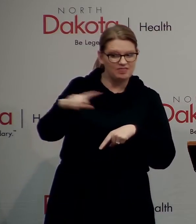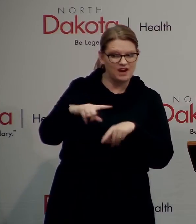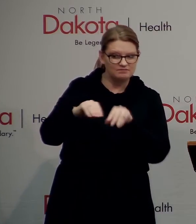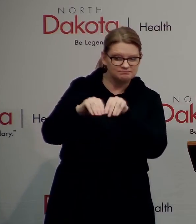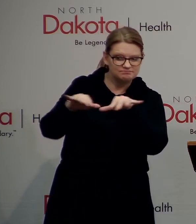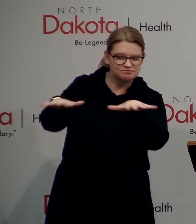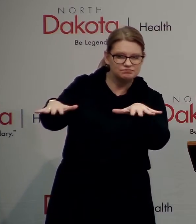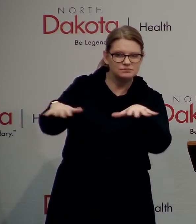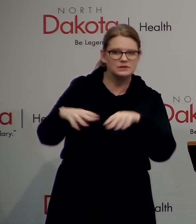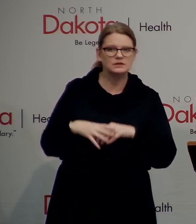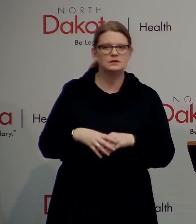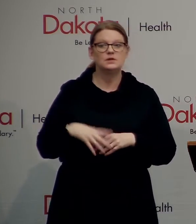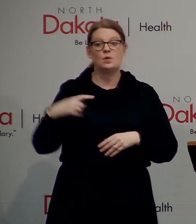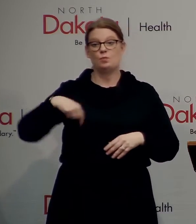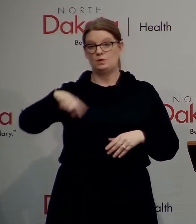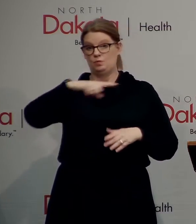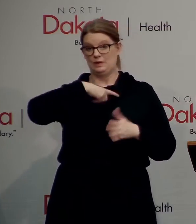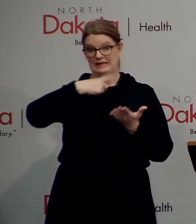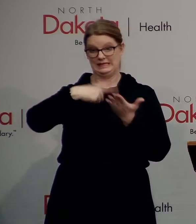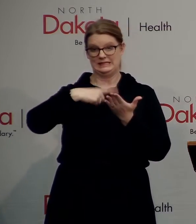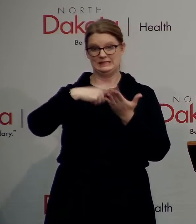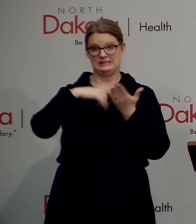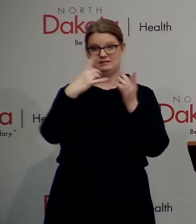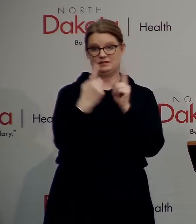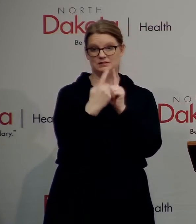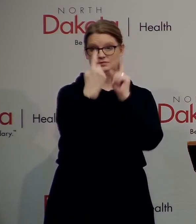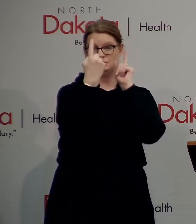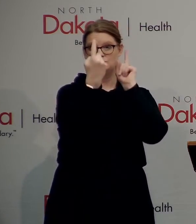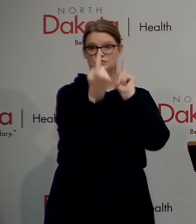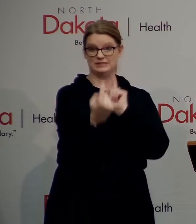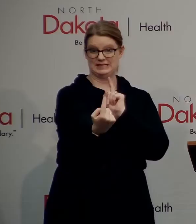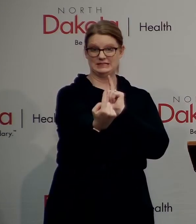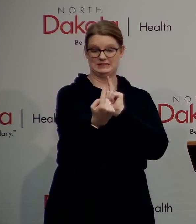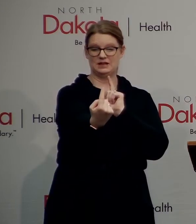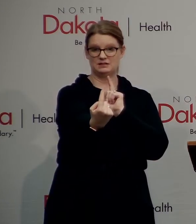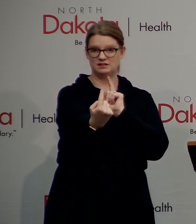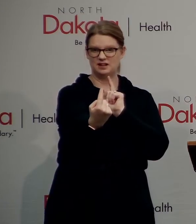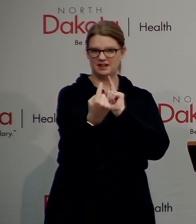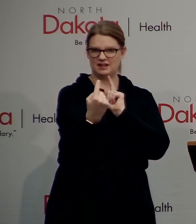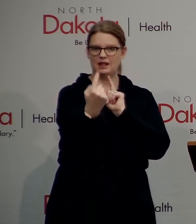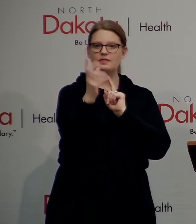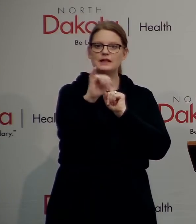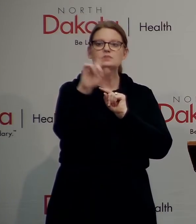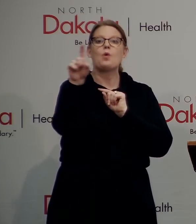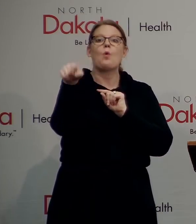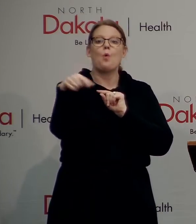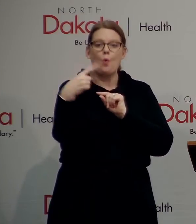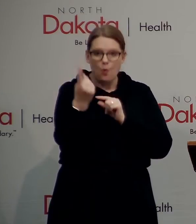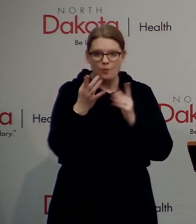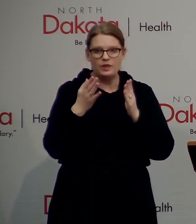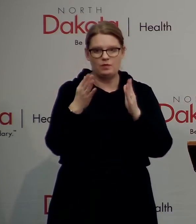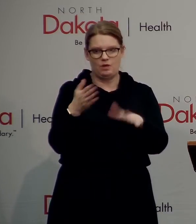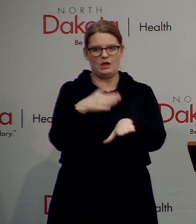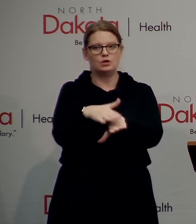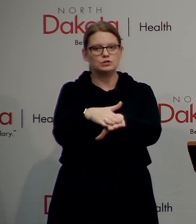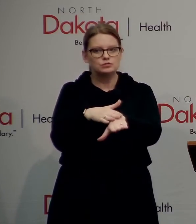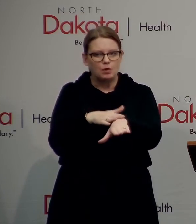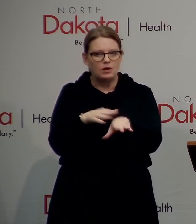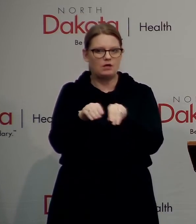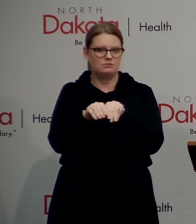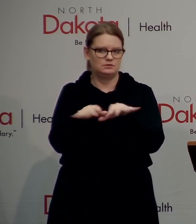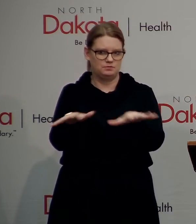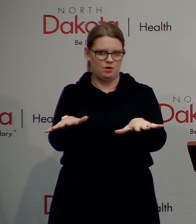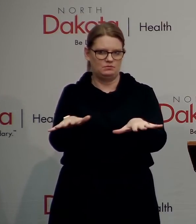talk about social distancing, that is the only way to prevent or slow down spread of